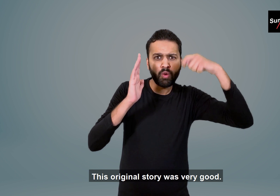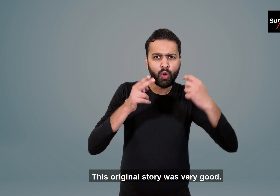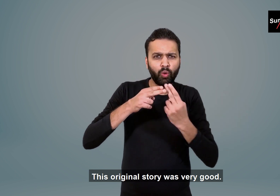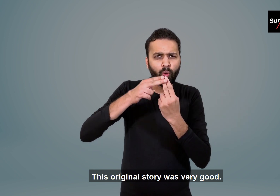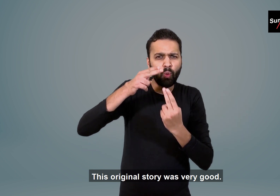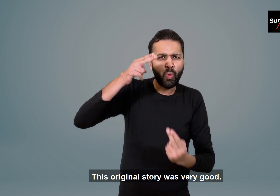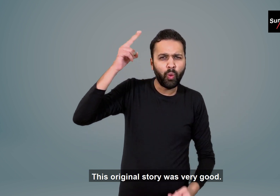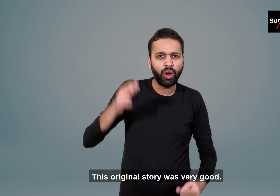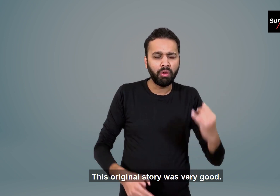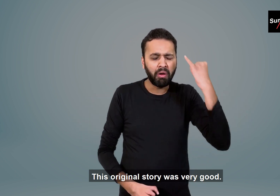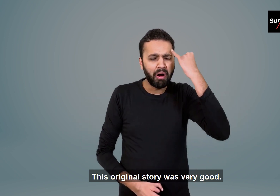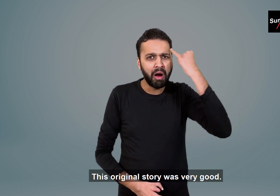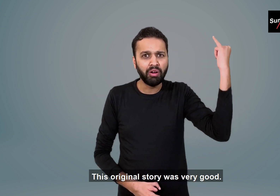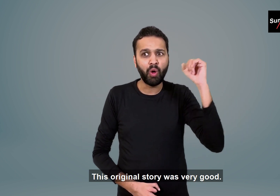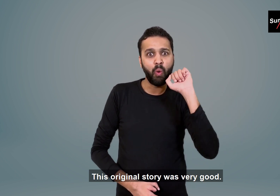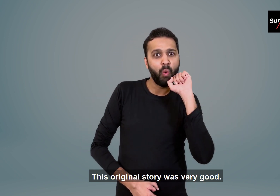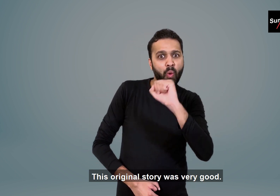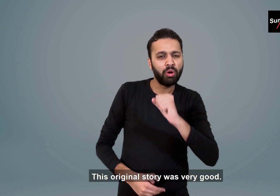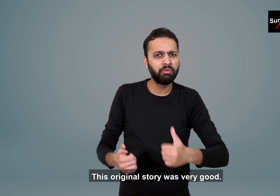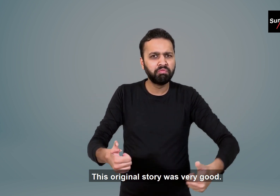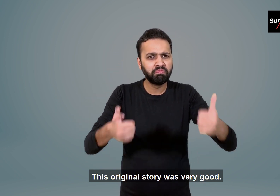This original story was very good.